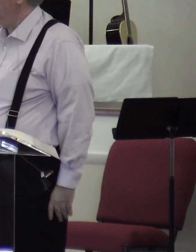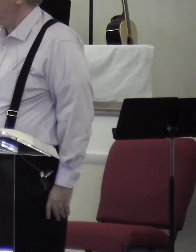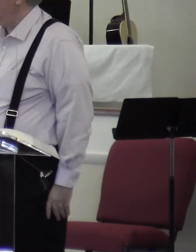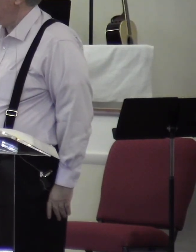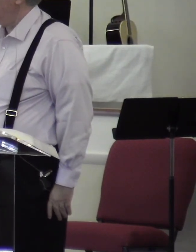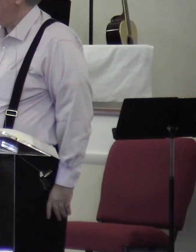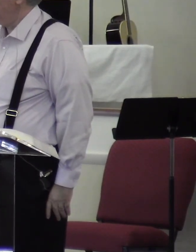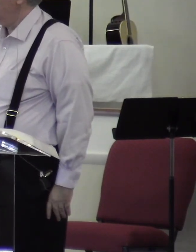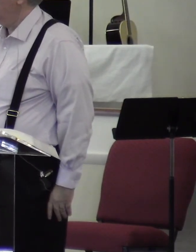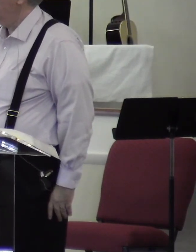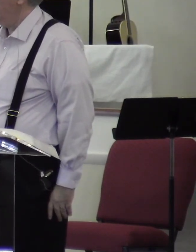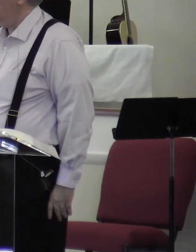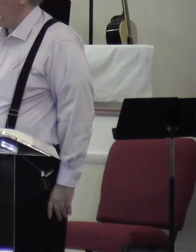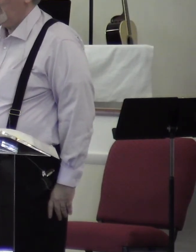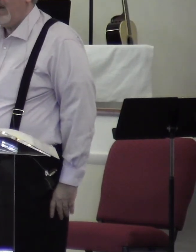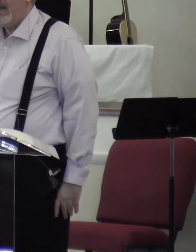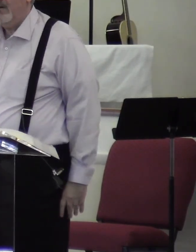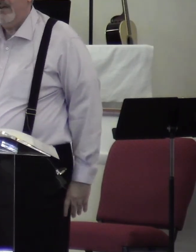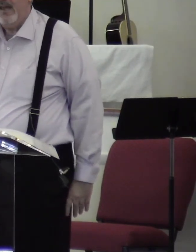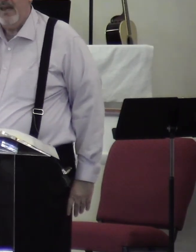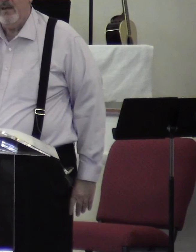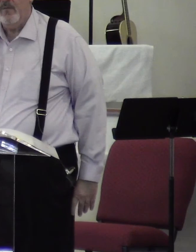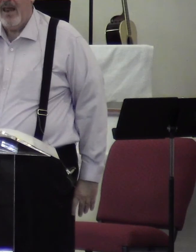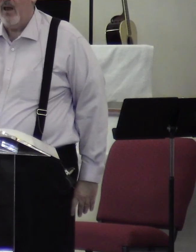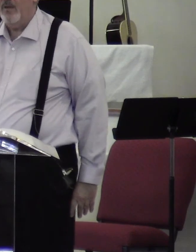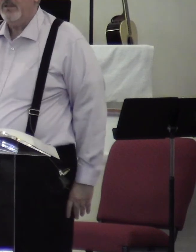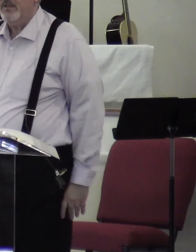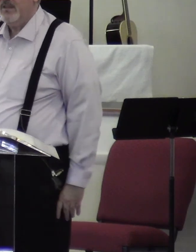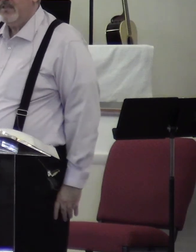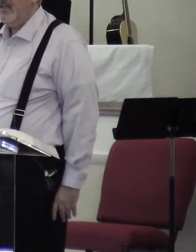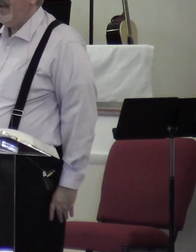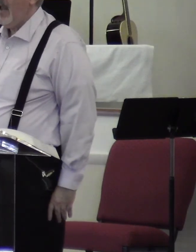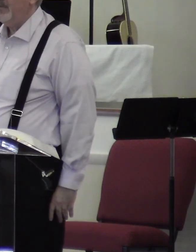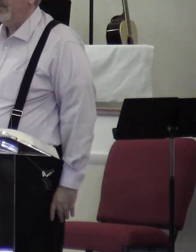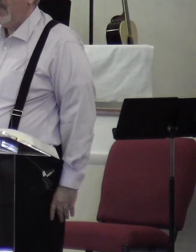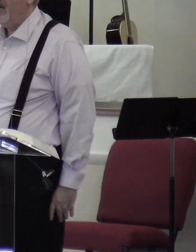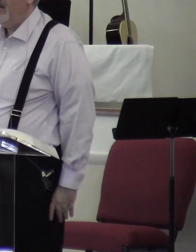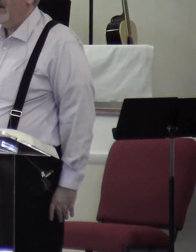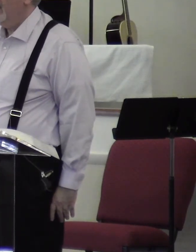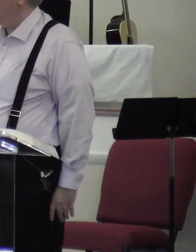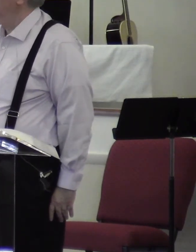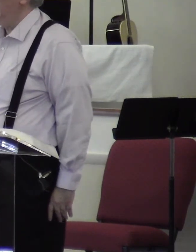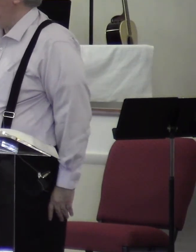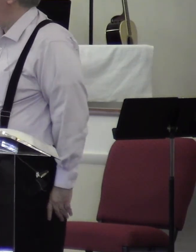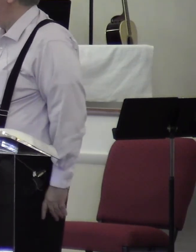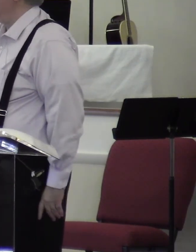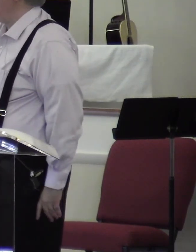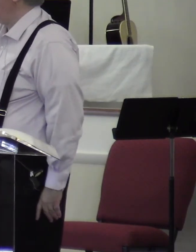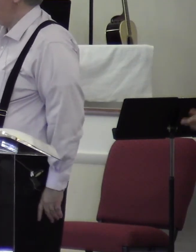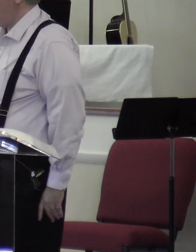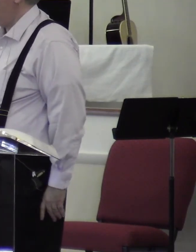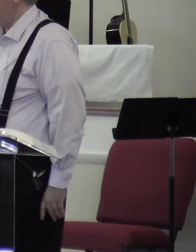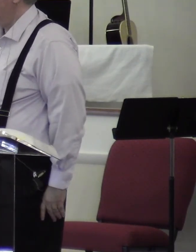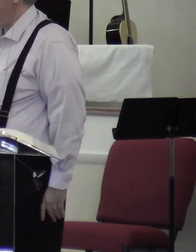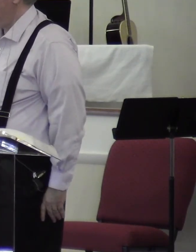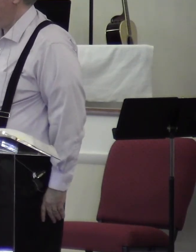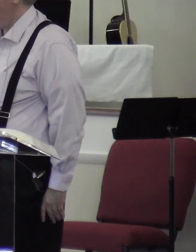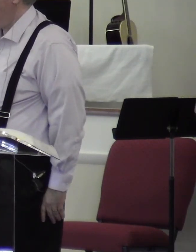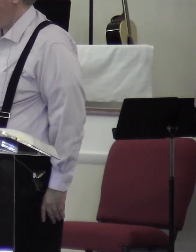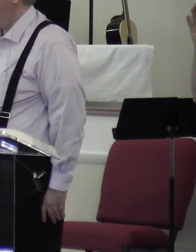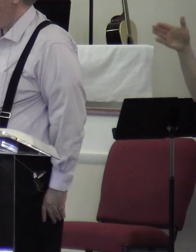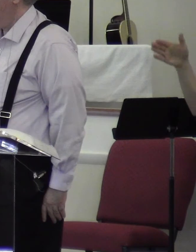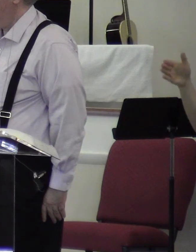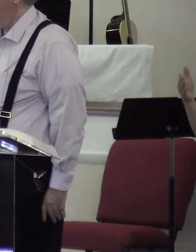kingdom is within you. We enter the kingdom now. This thing that happens later, whatever all that means,